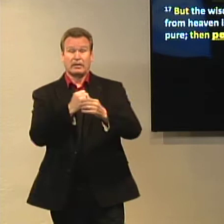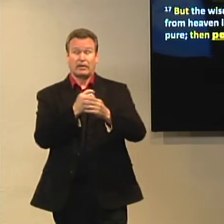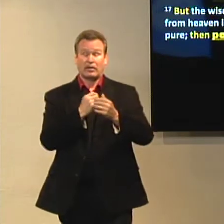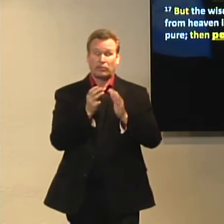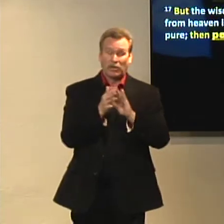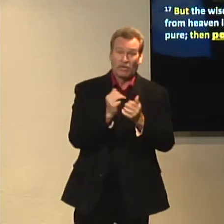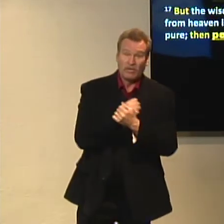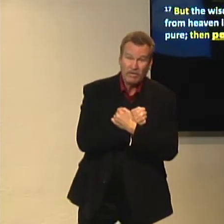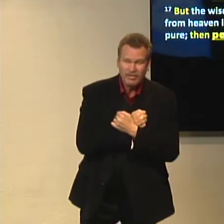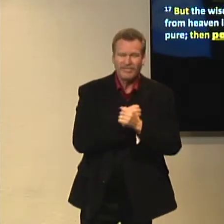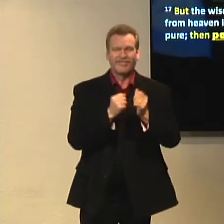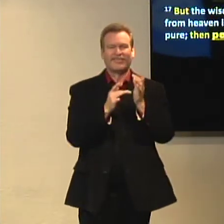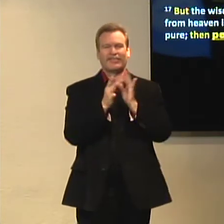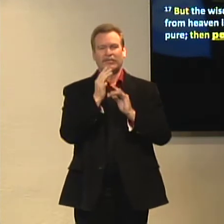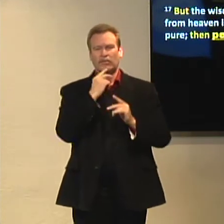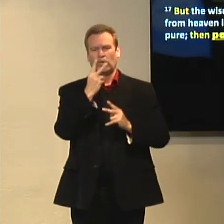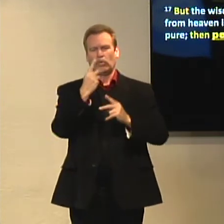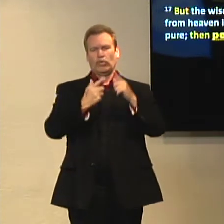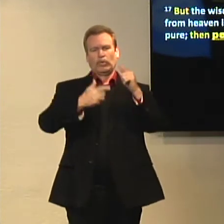Wisdom from heaven is peace-loving.